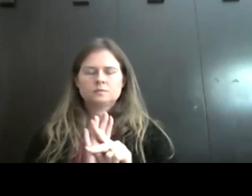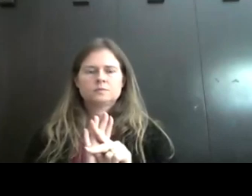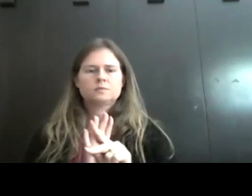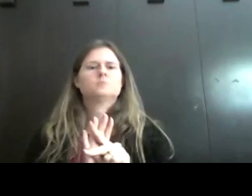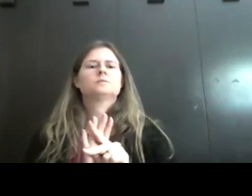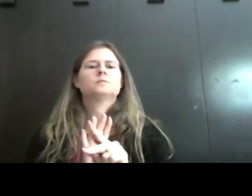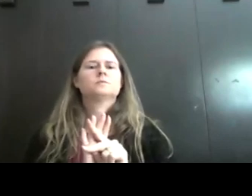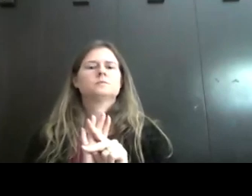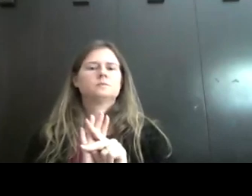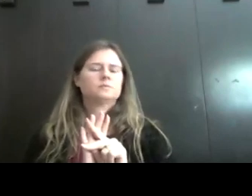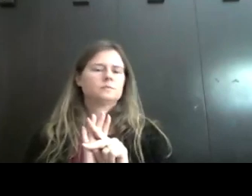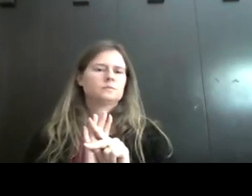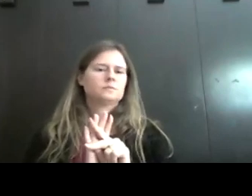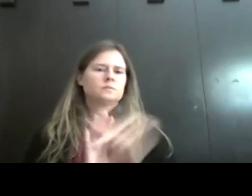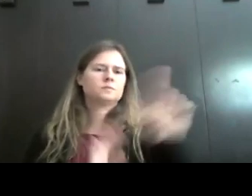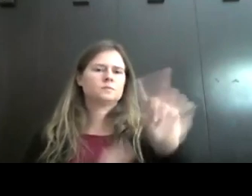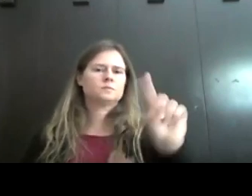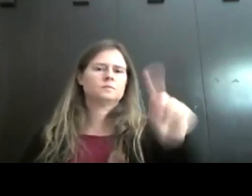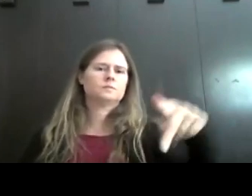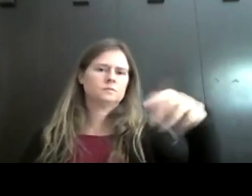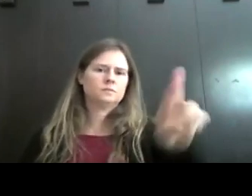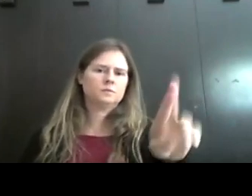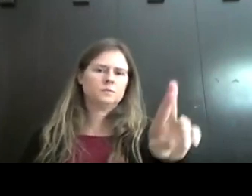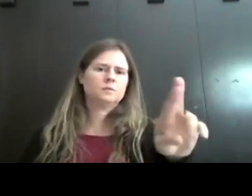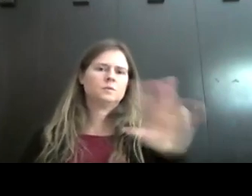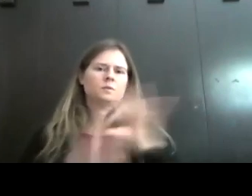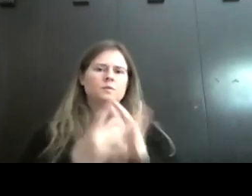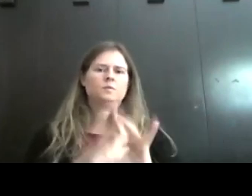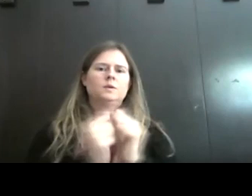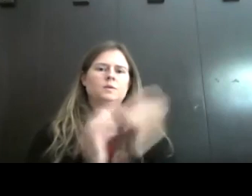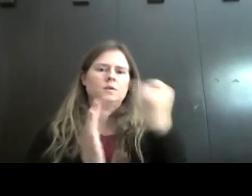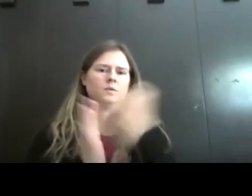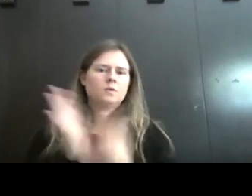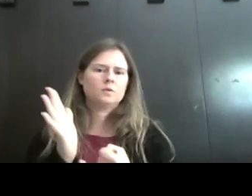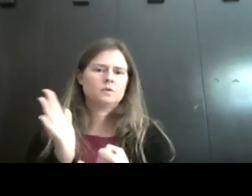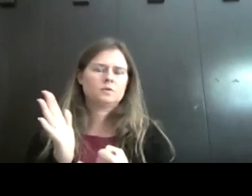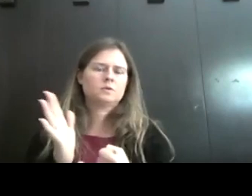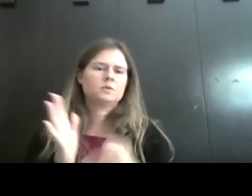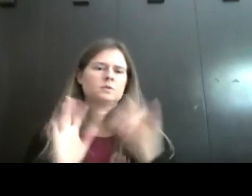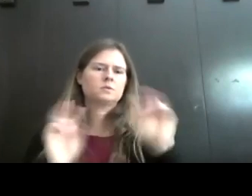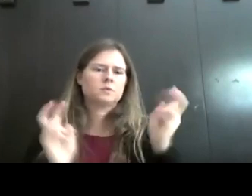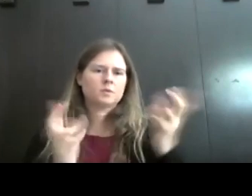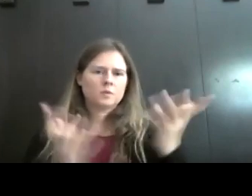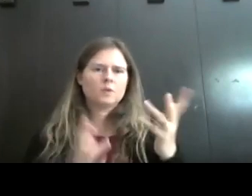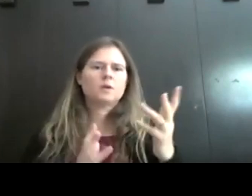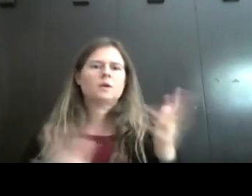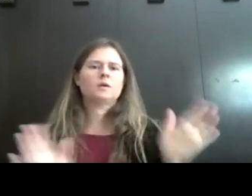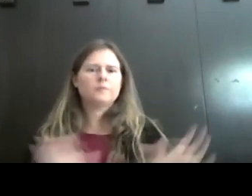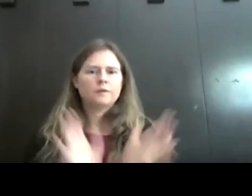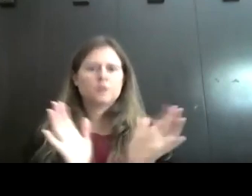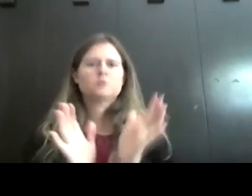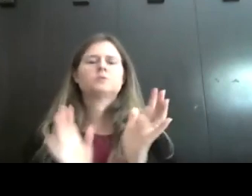in Paso Robles, which is related to the arts. And the themes include fostering diversity through the